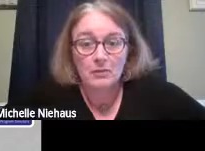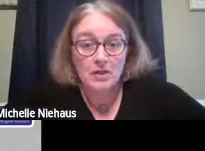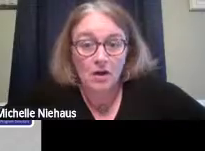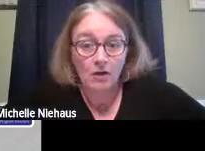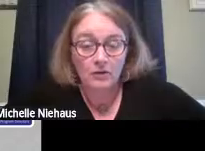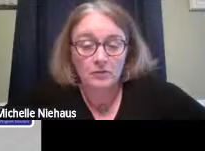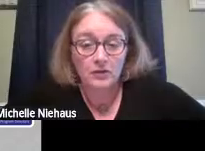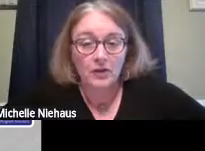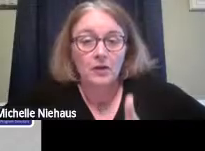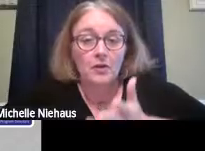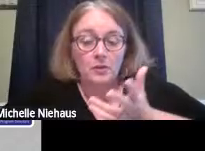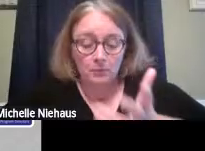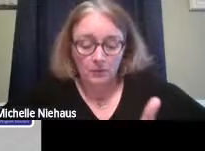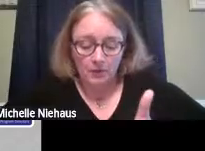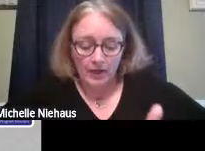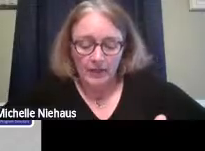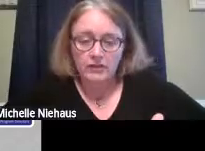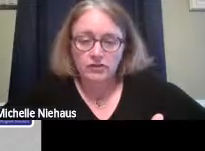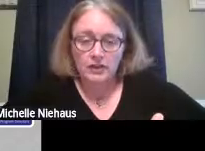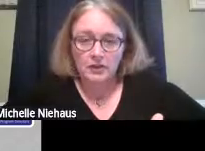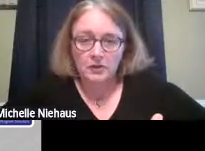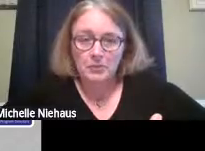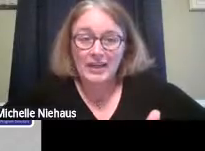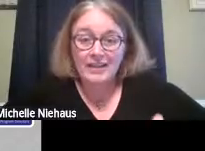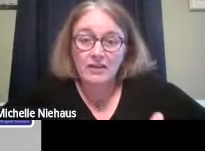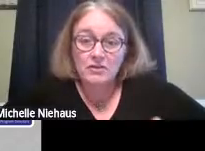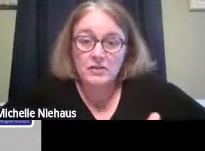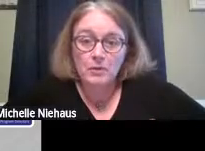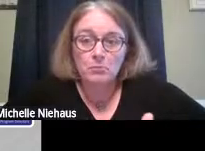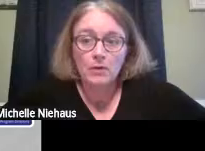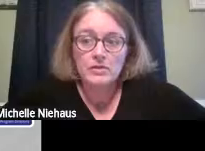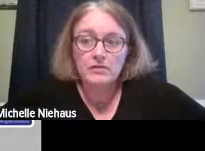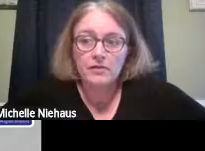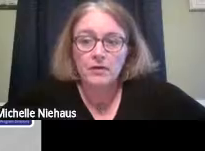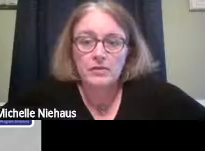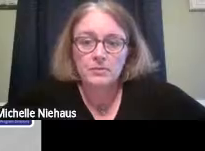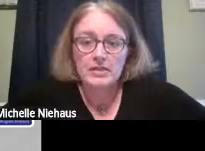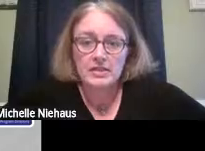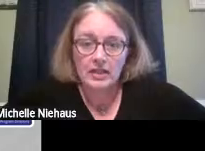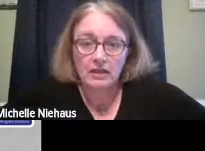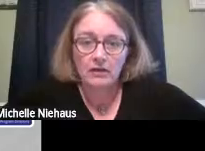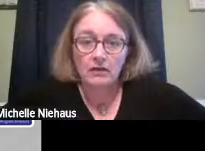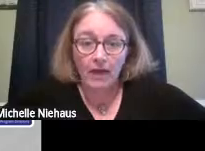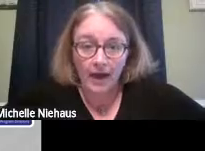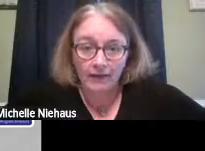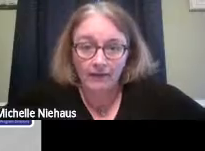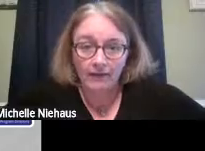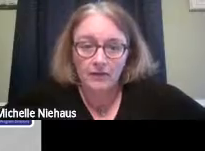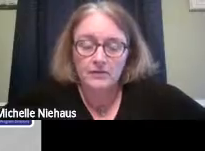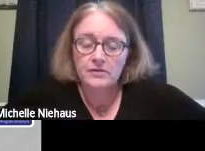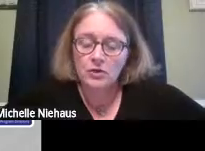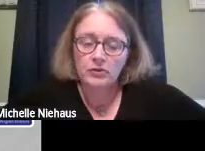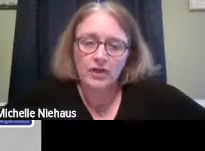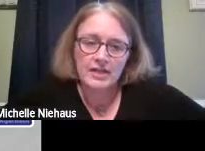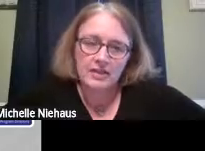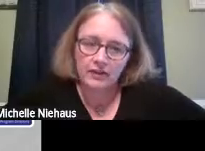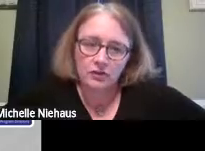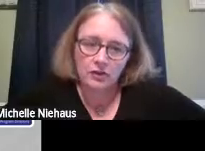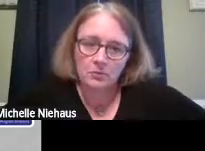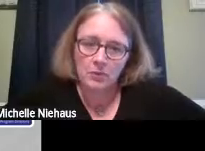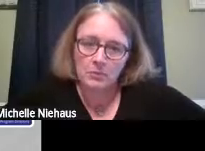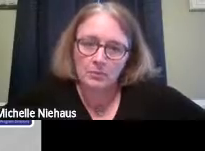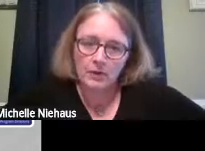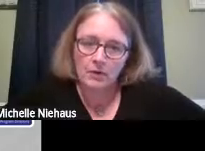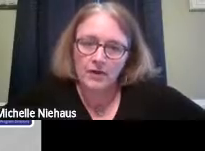can be resolved through a connection. But connection is what most of the folks we see lack. There's so much